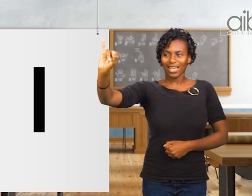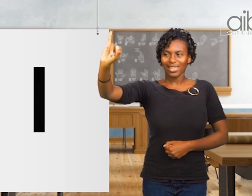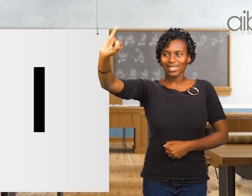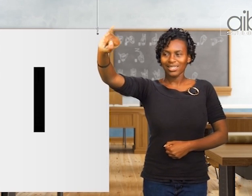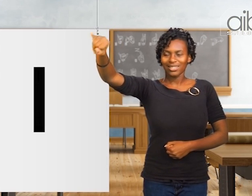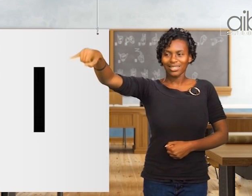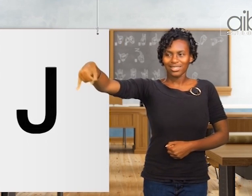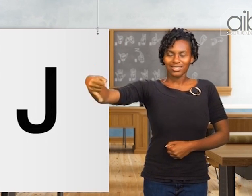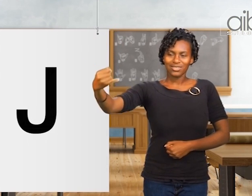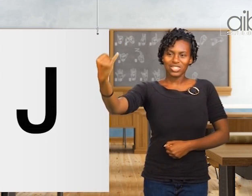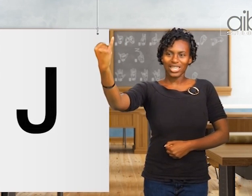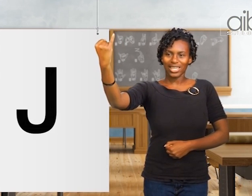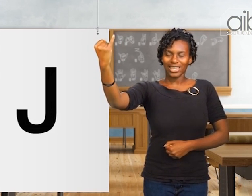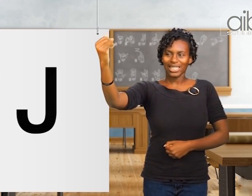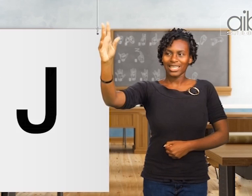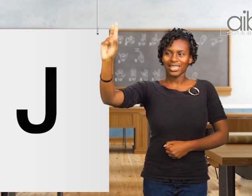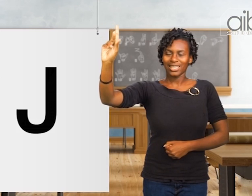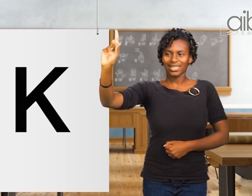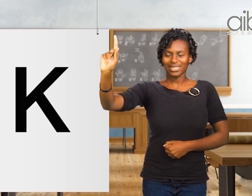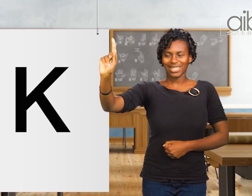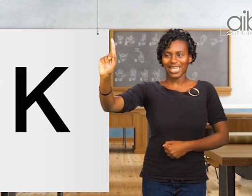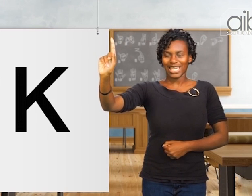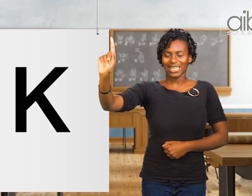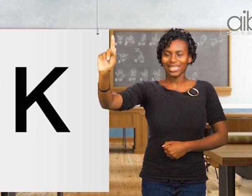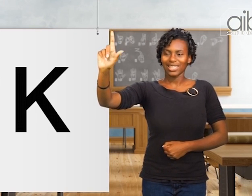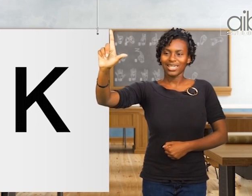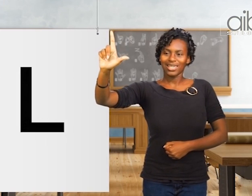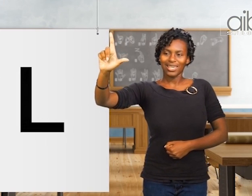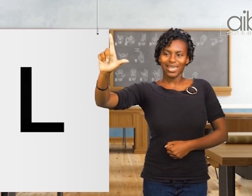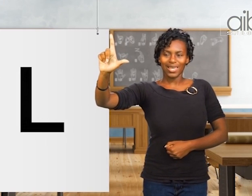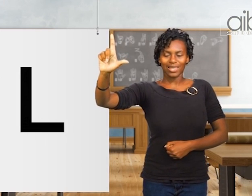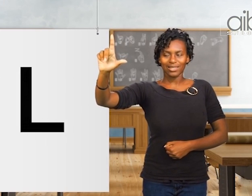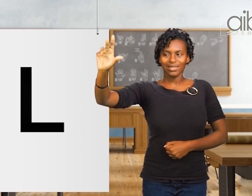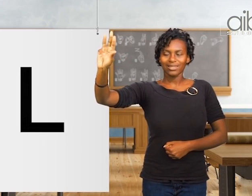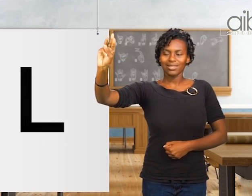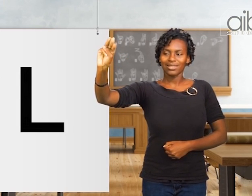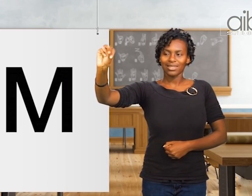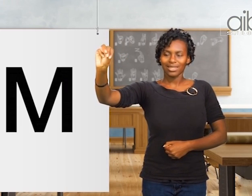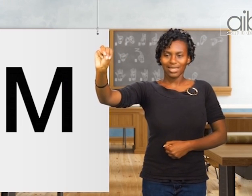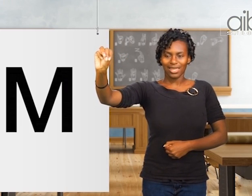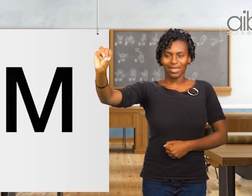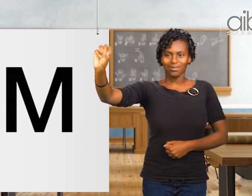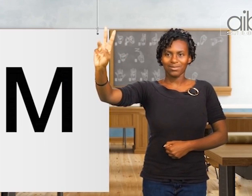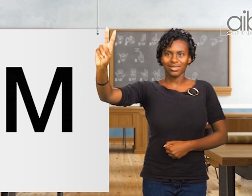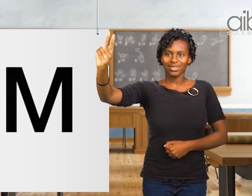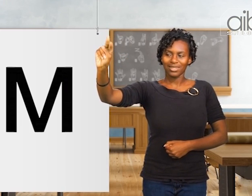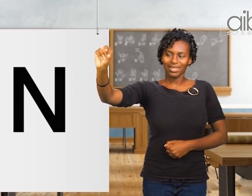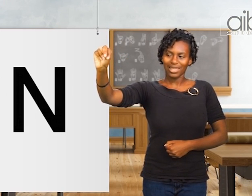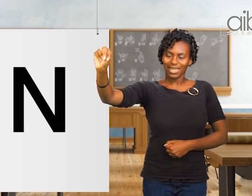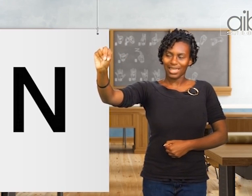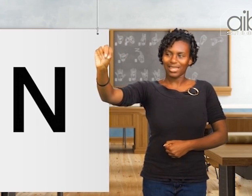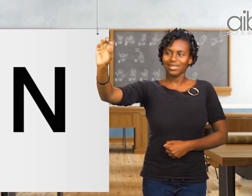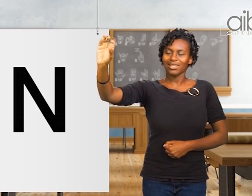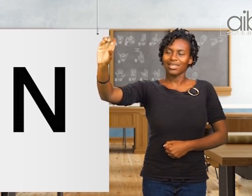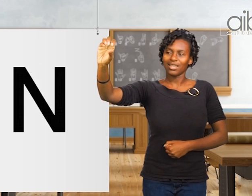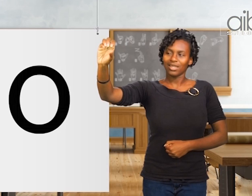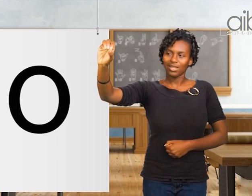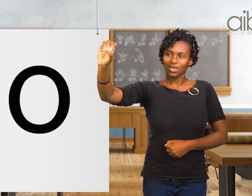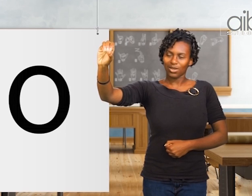I, J, K, L, M, N,